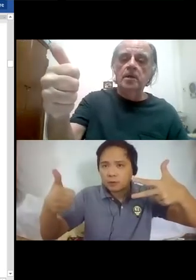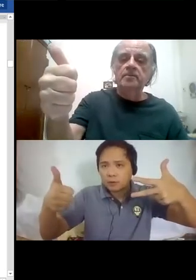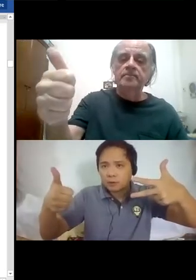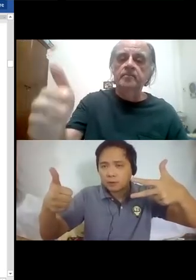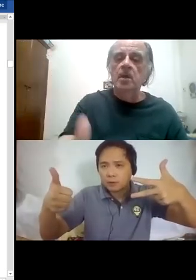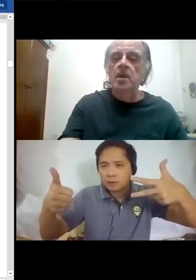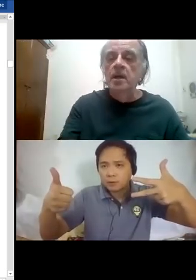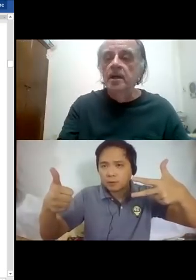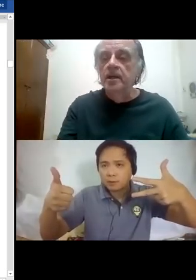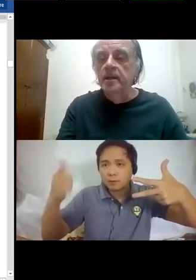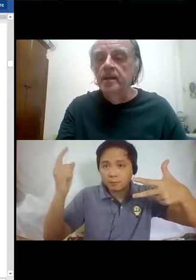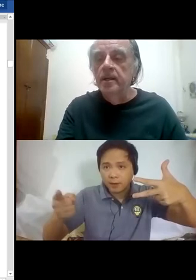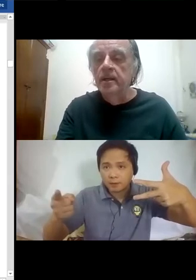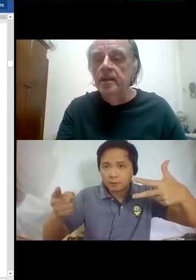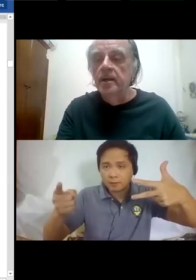Okay.